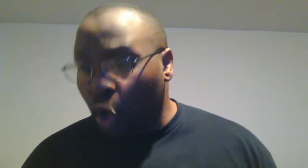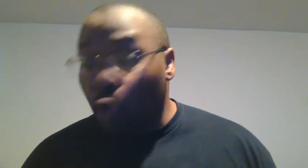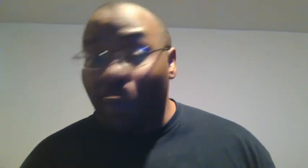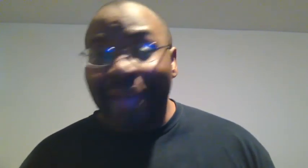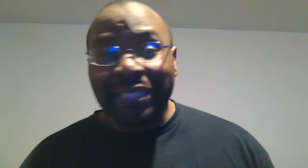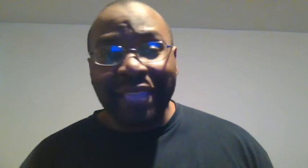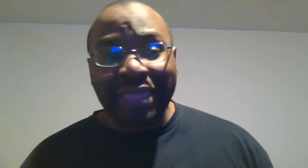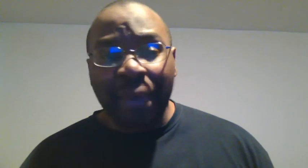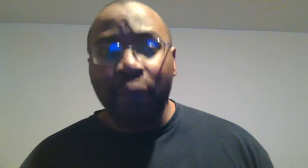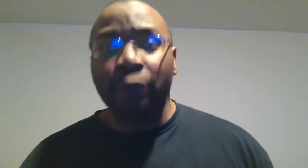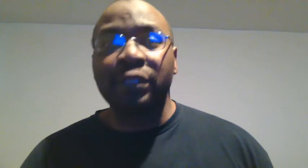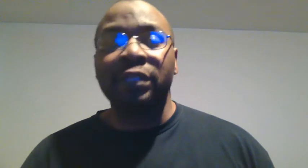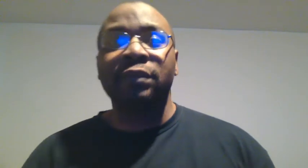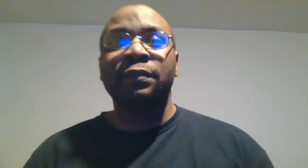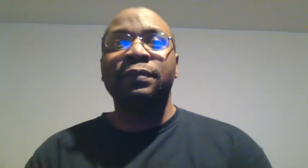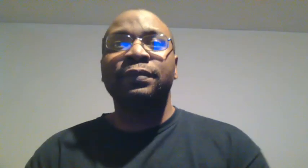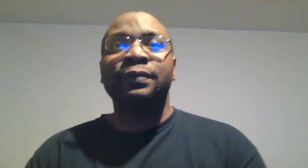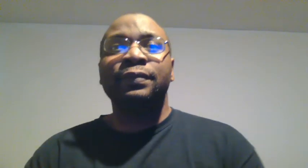correct that person.